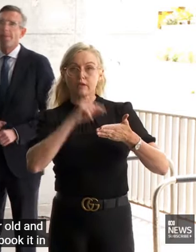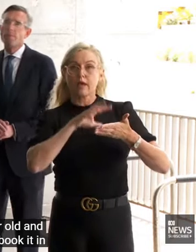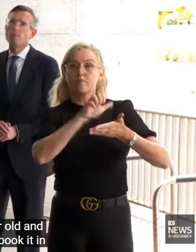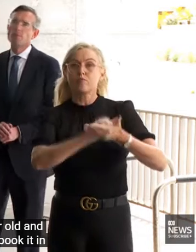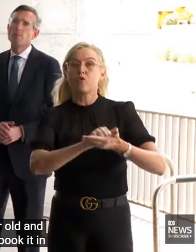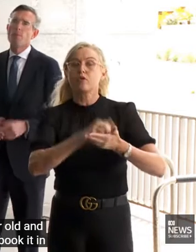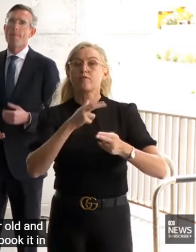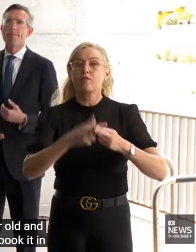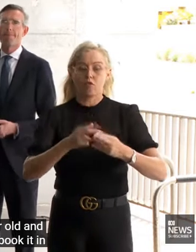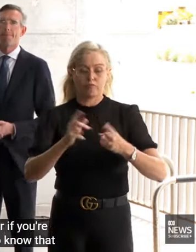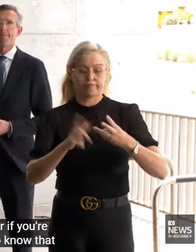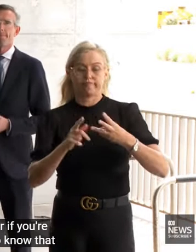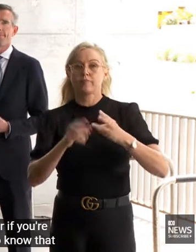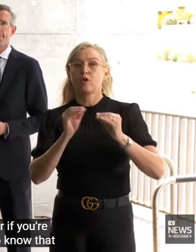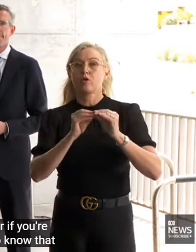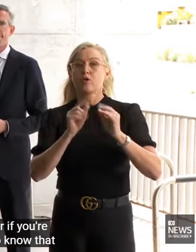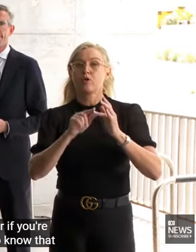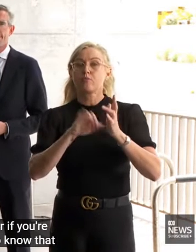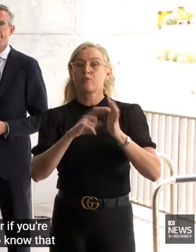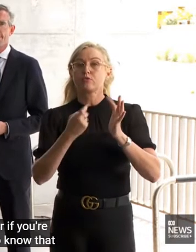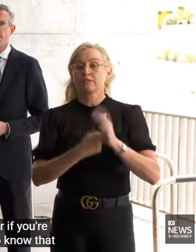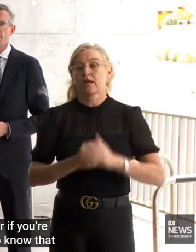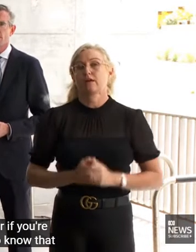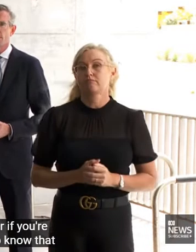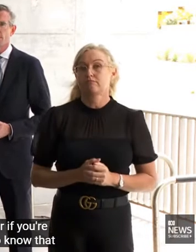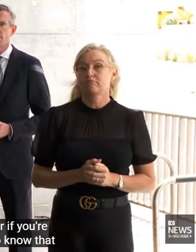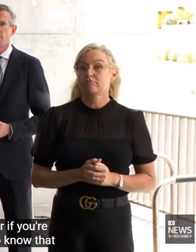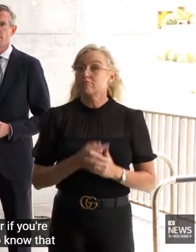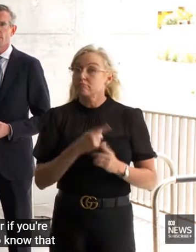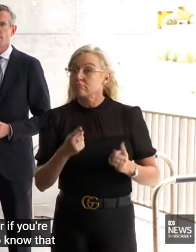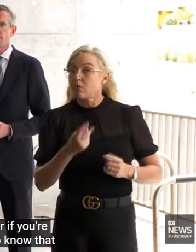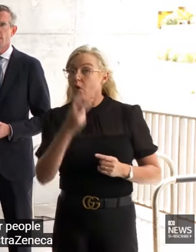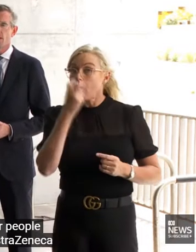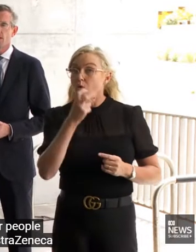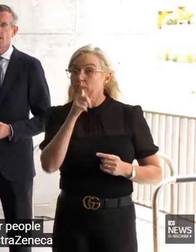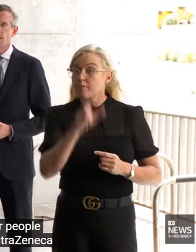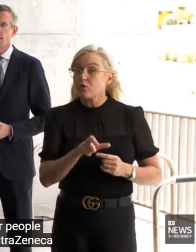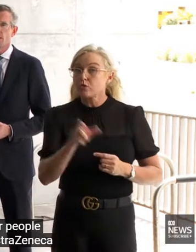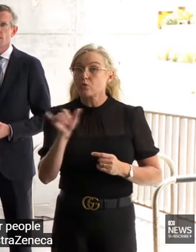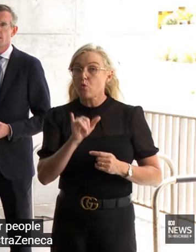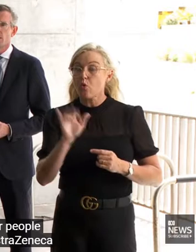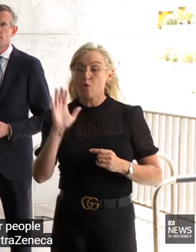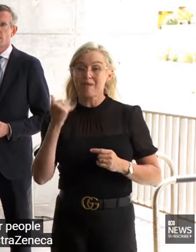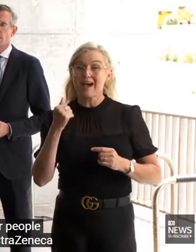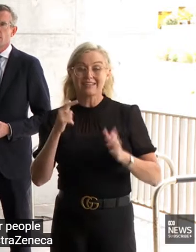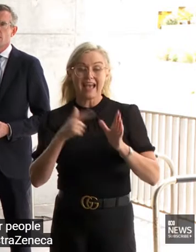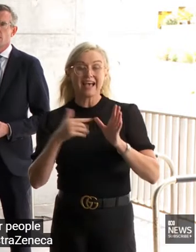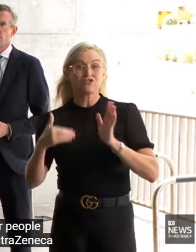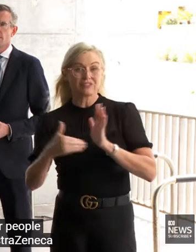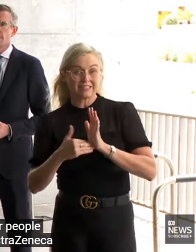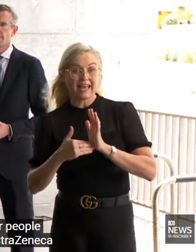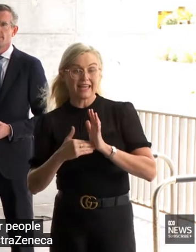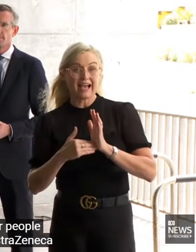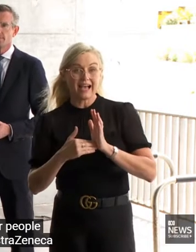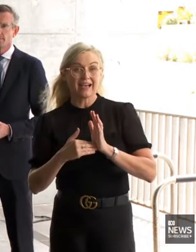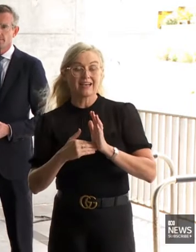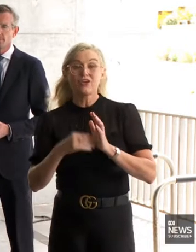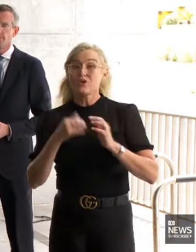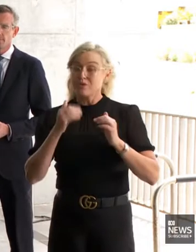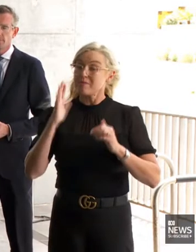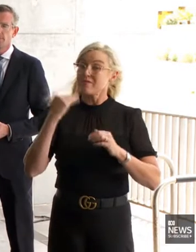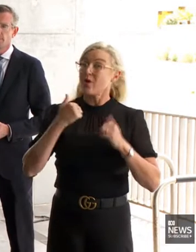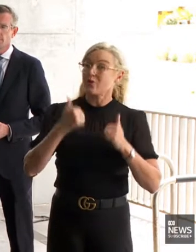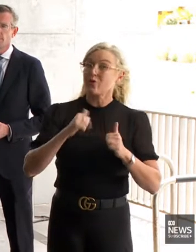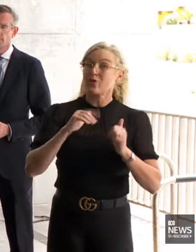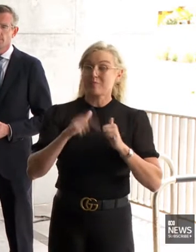do know that particularly for older people and those who had AstraZeneca, whilst it was fabulous for the time, it does have its